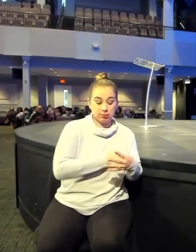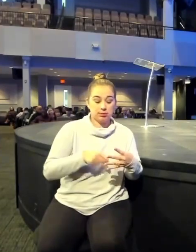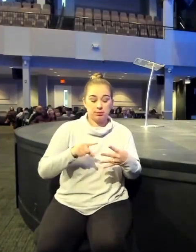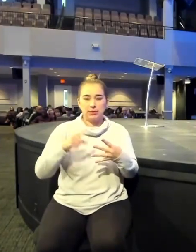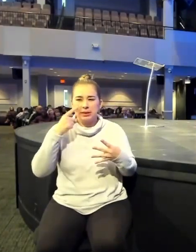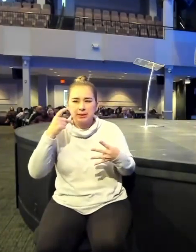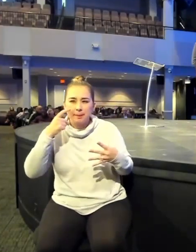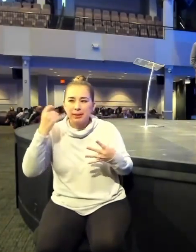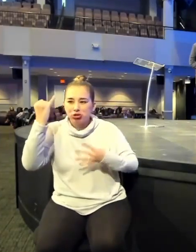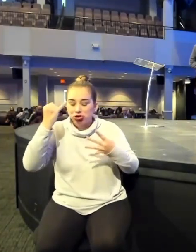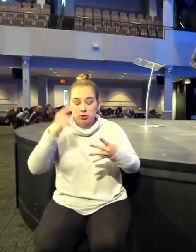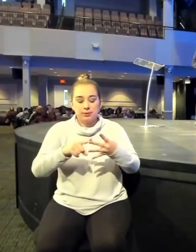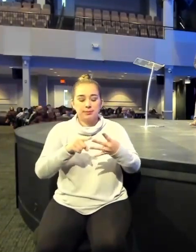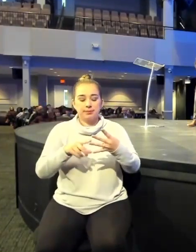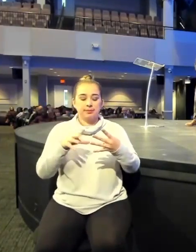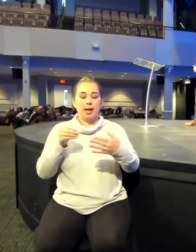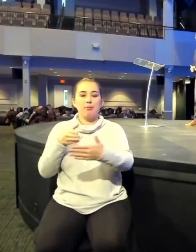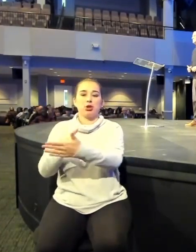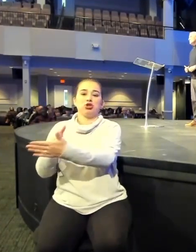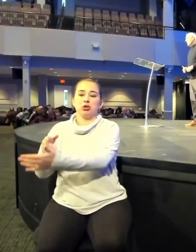he also uses prejudices.